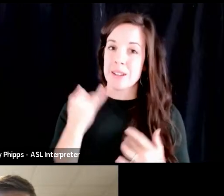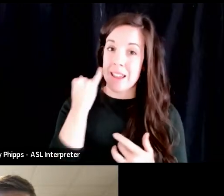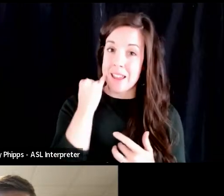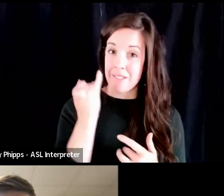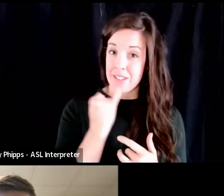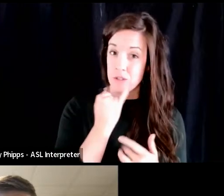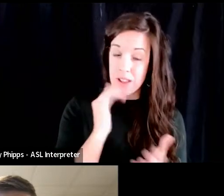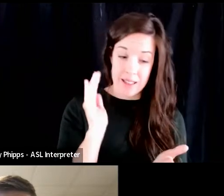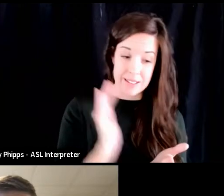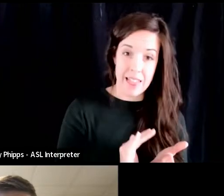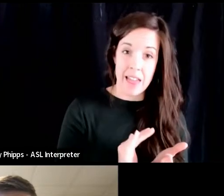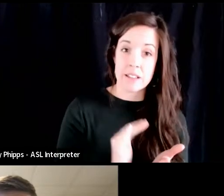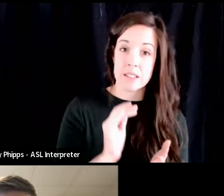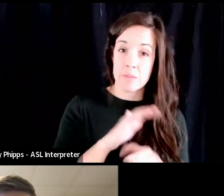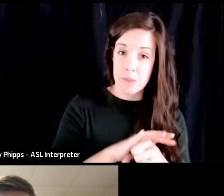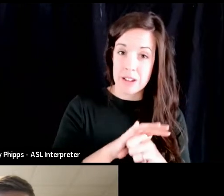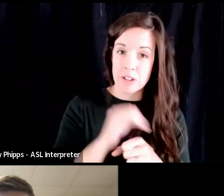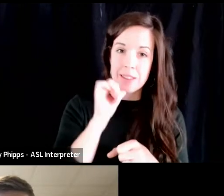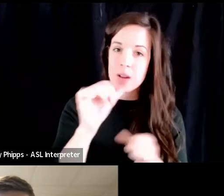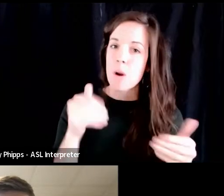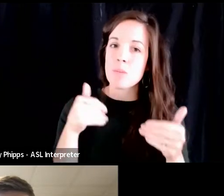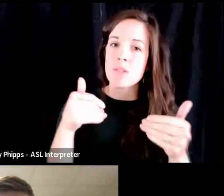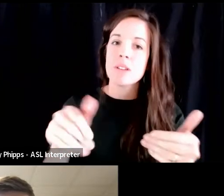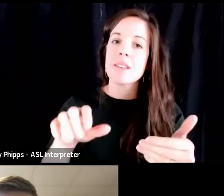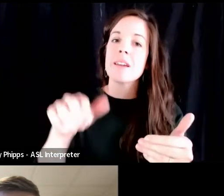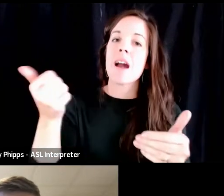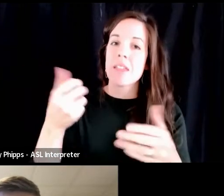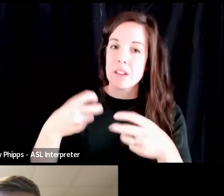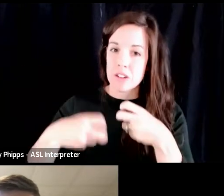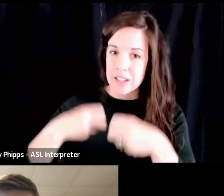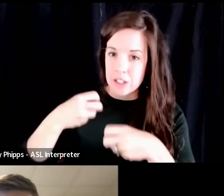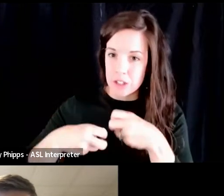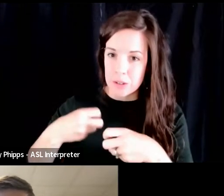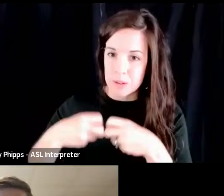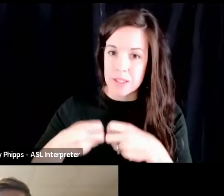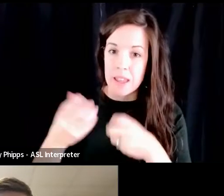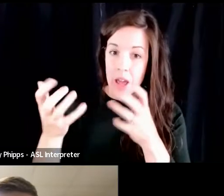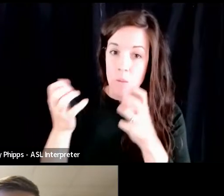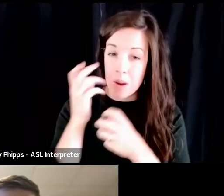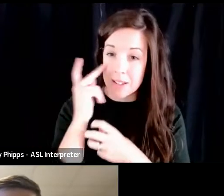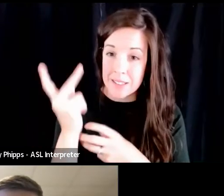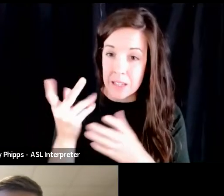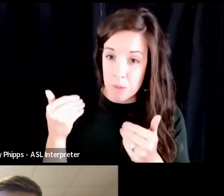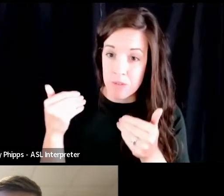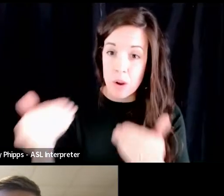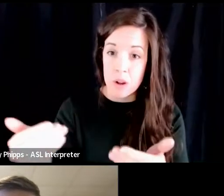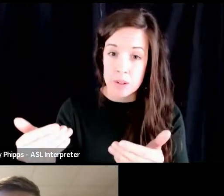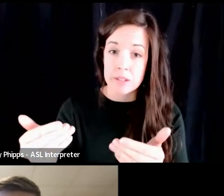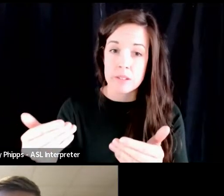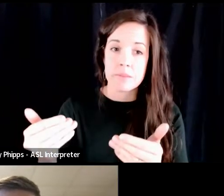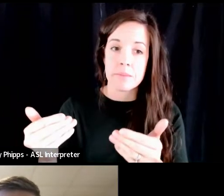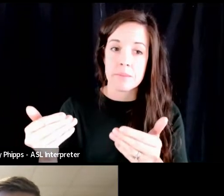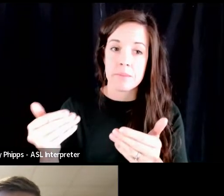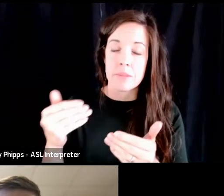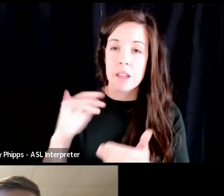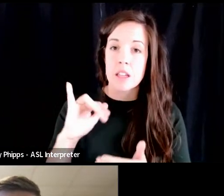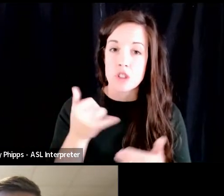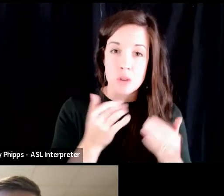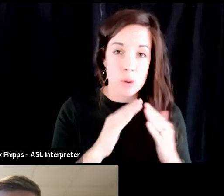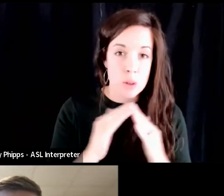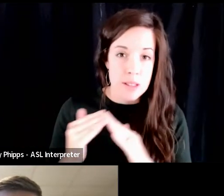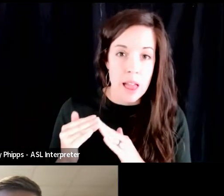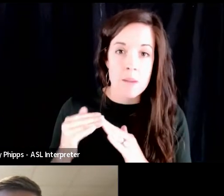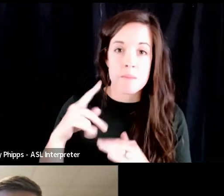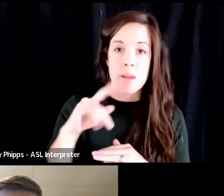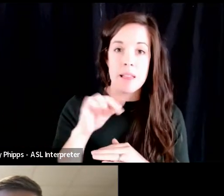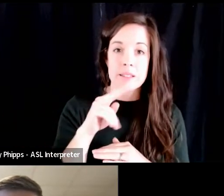pressure, then it won't move forward on the other critical issues that I want to see move forward, you know, Jerusalem and the Palestinian state.